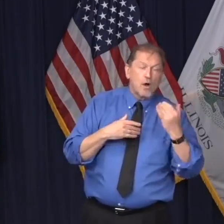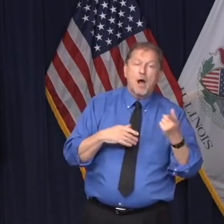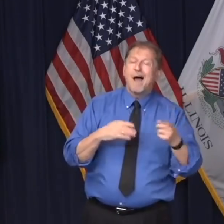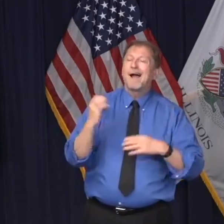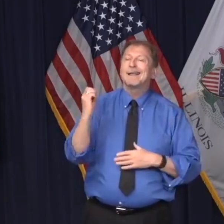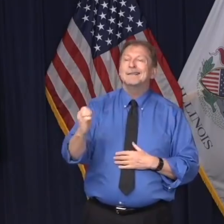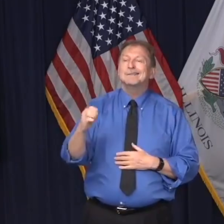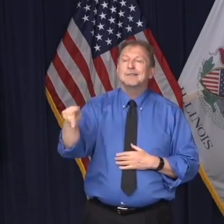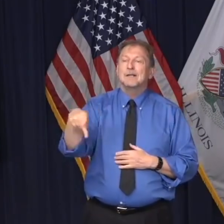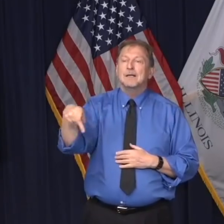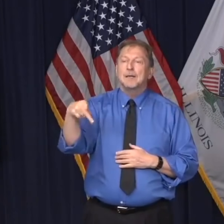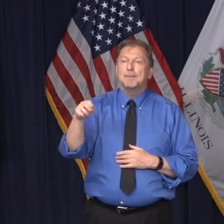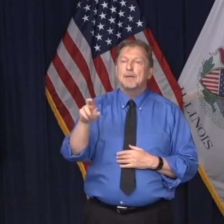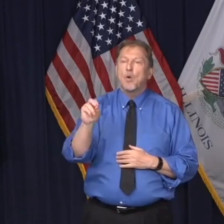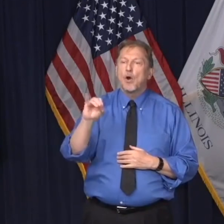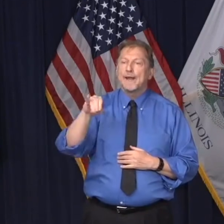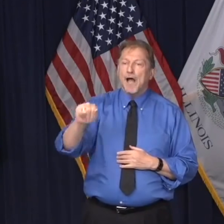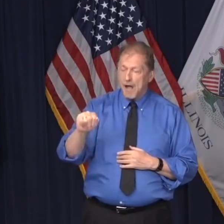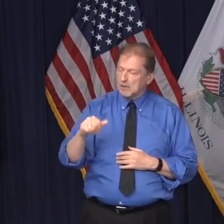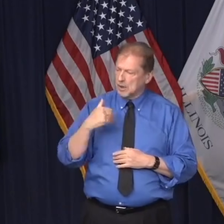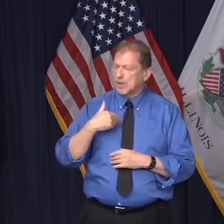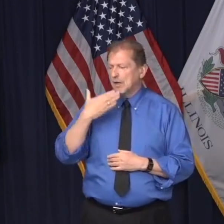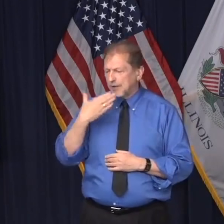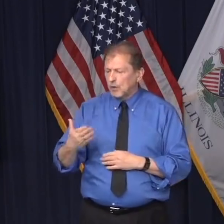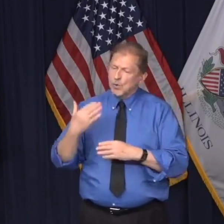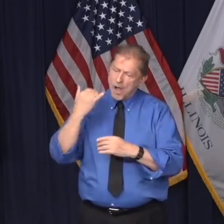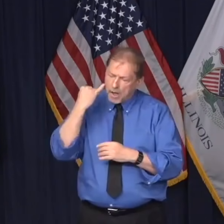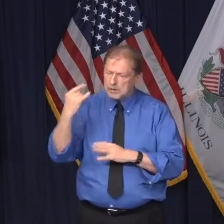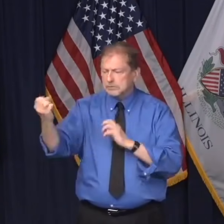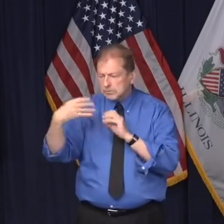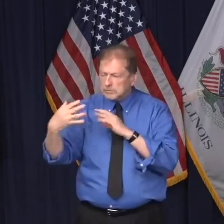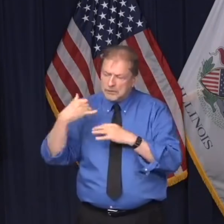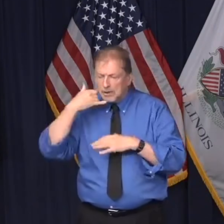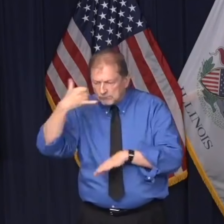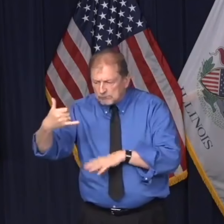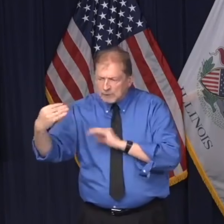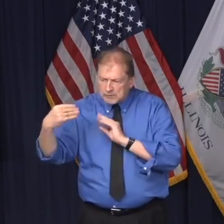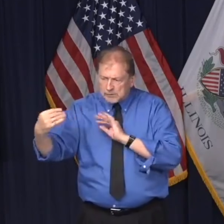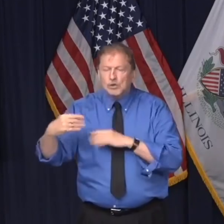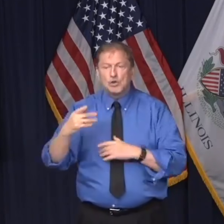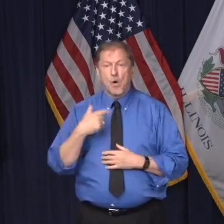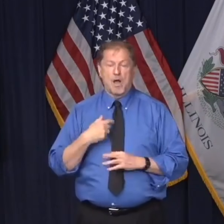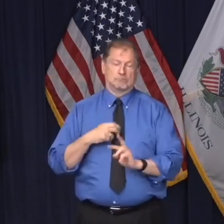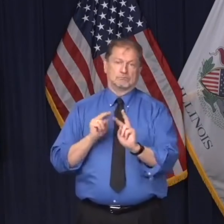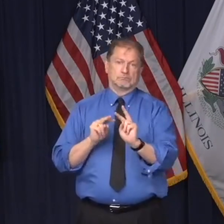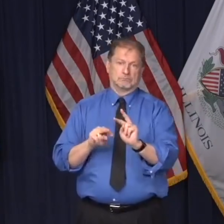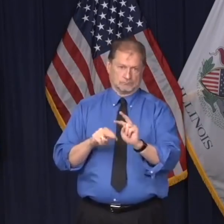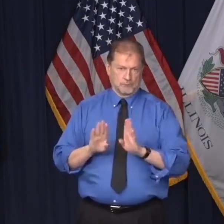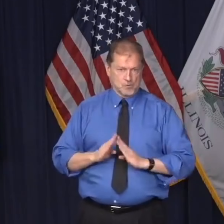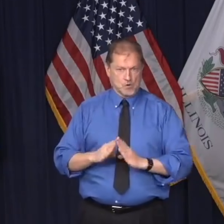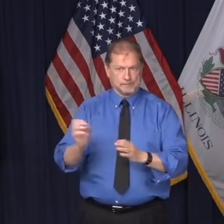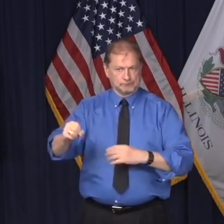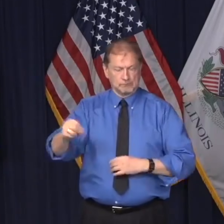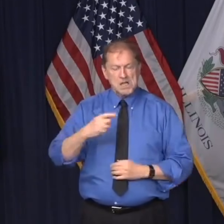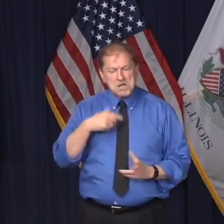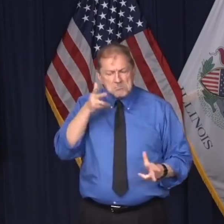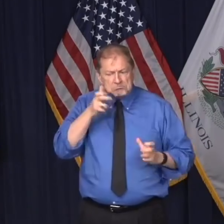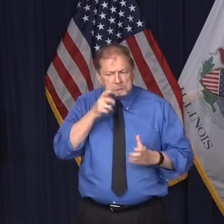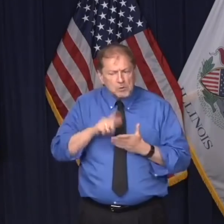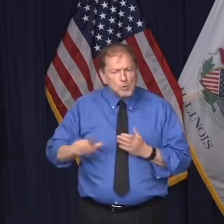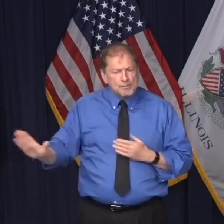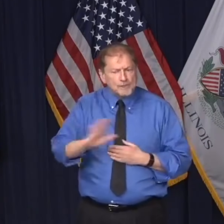Peoria. And so I look forward to, to the reopening and to listening, as I